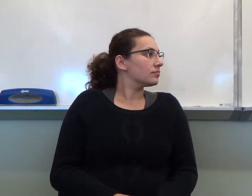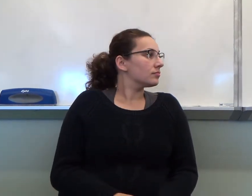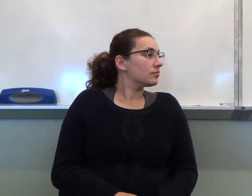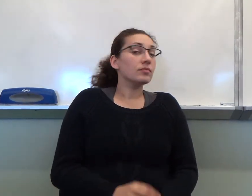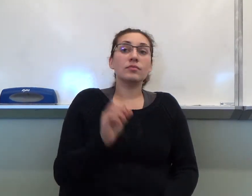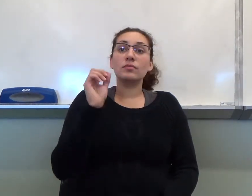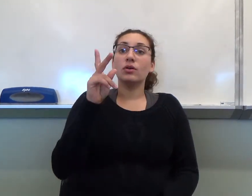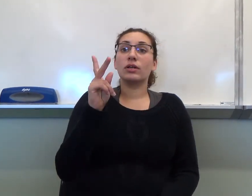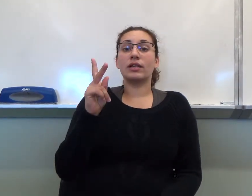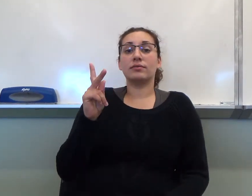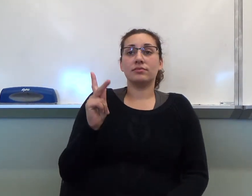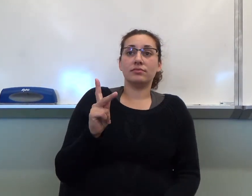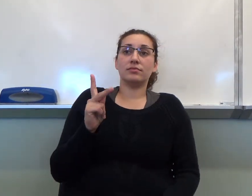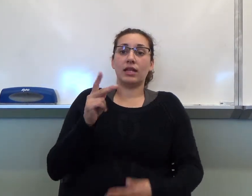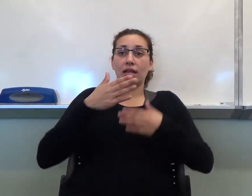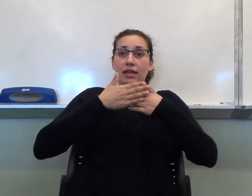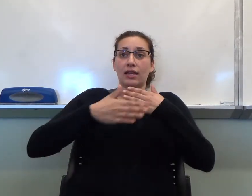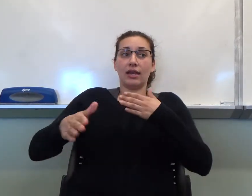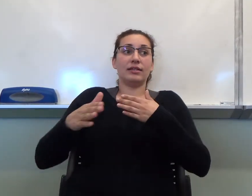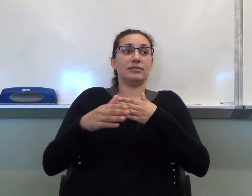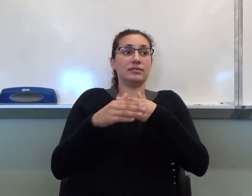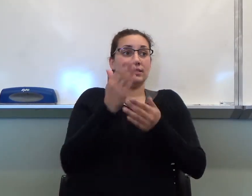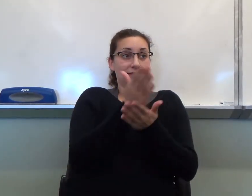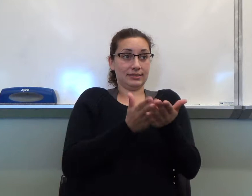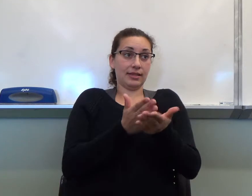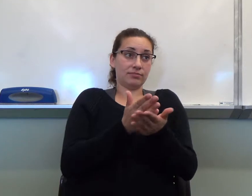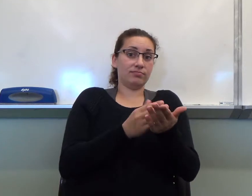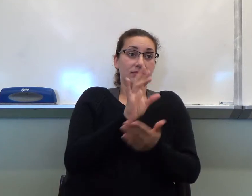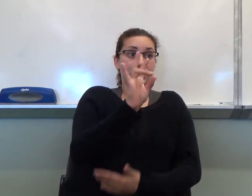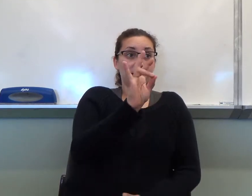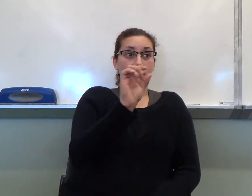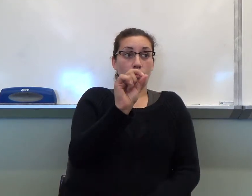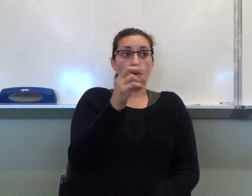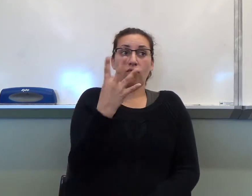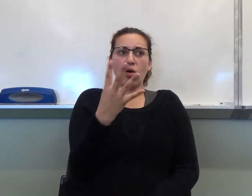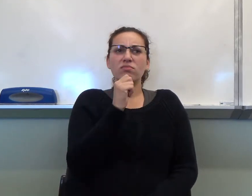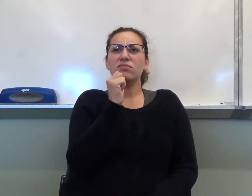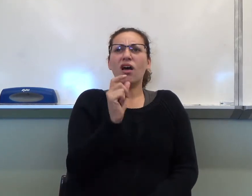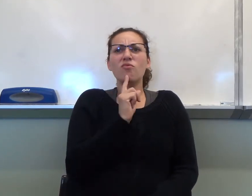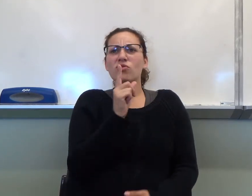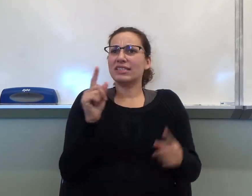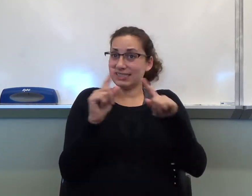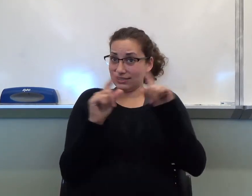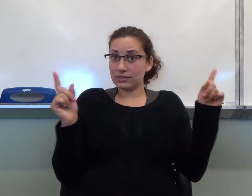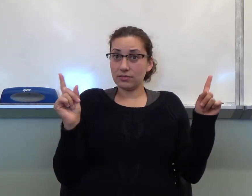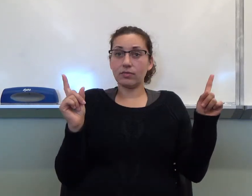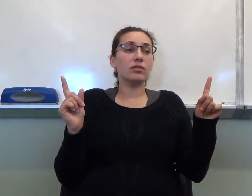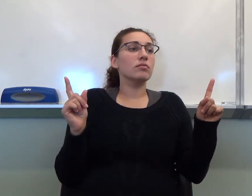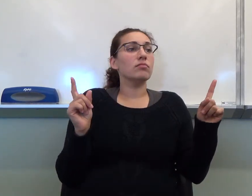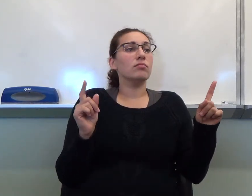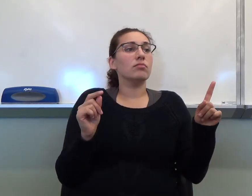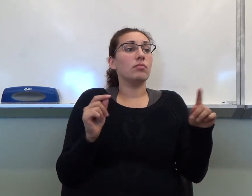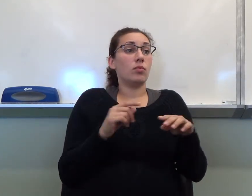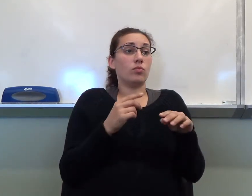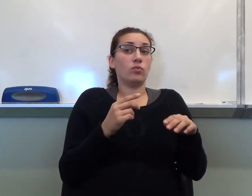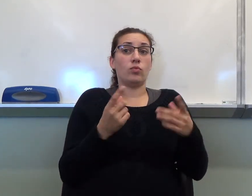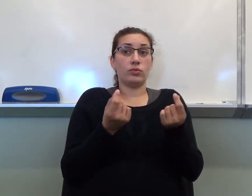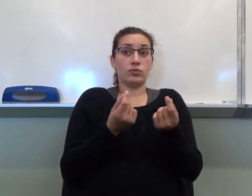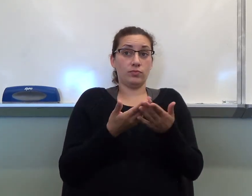Okay, the next section, 7.4, is not much different. What we did is use the metric system to